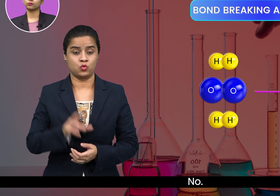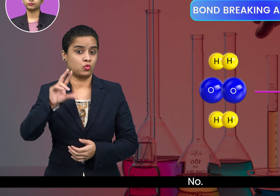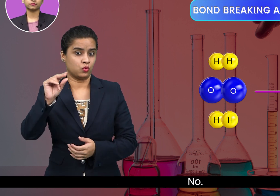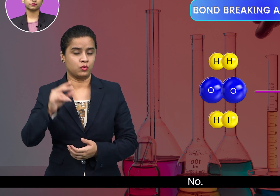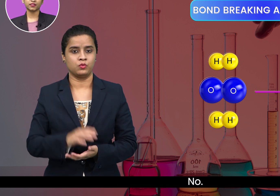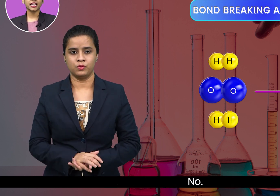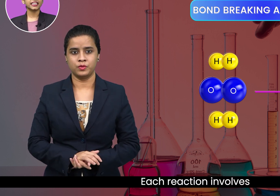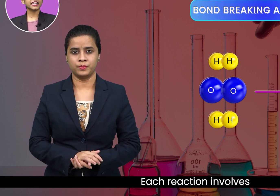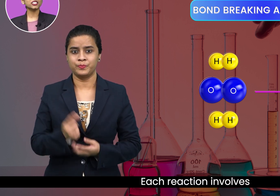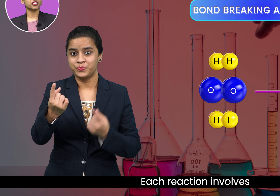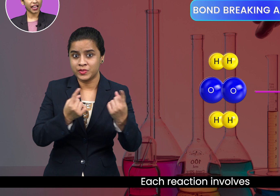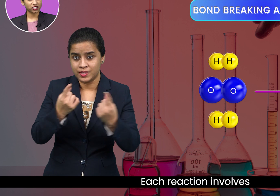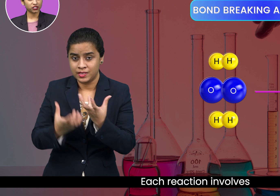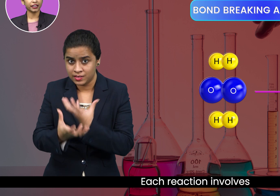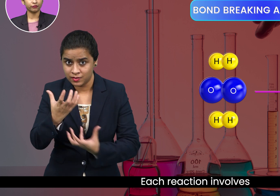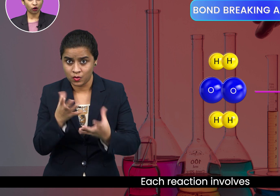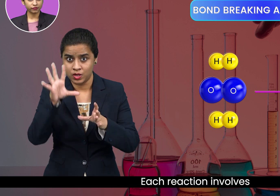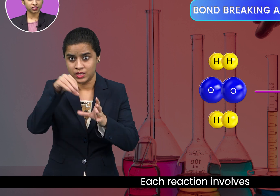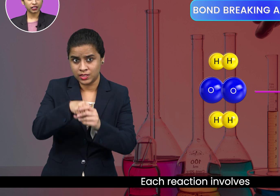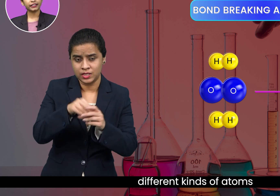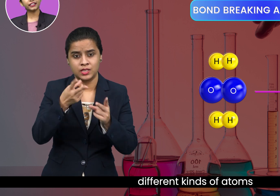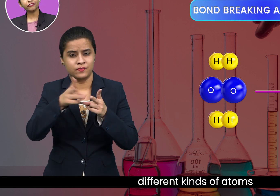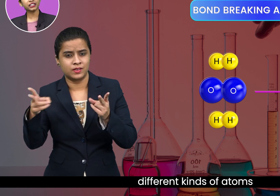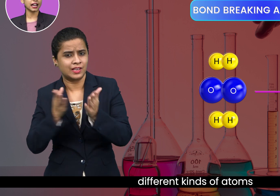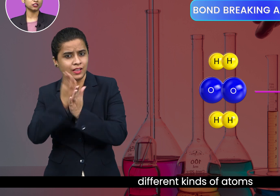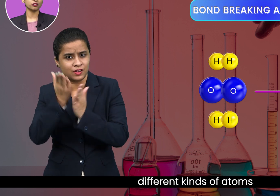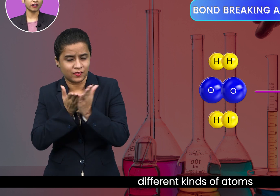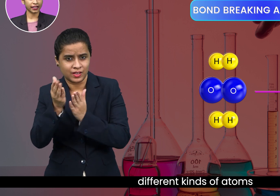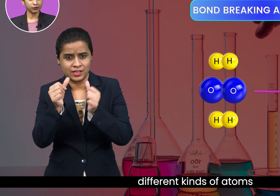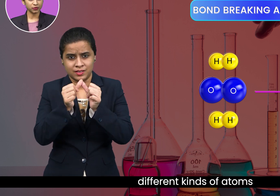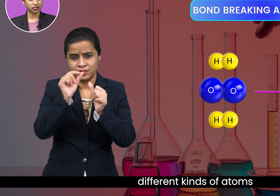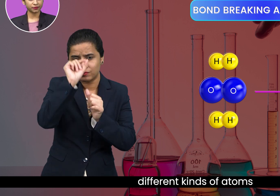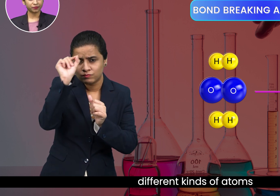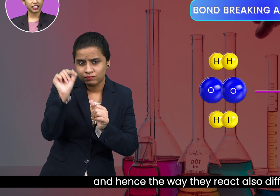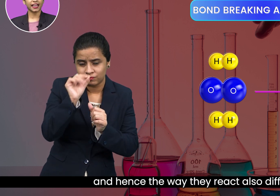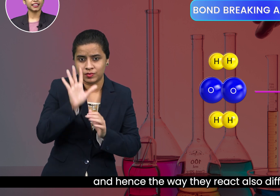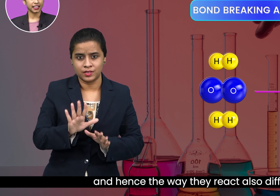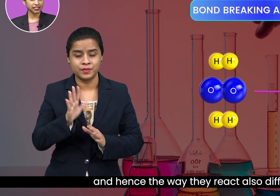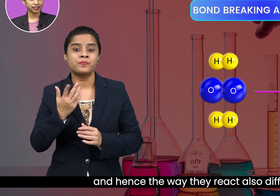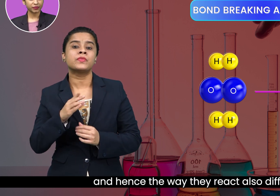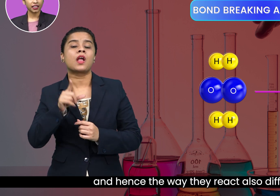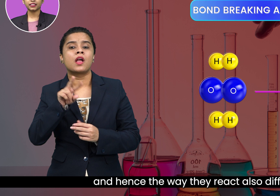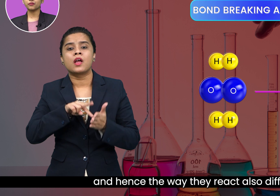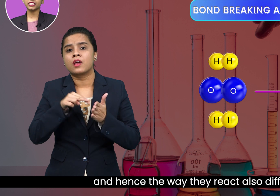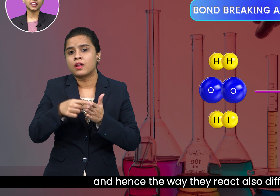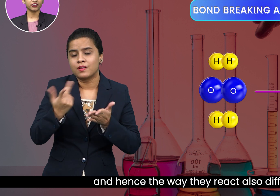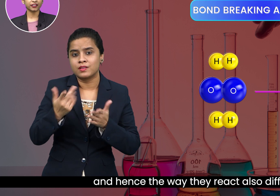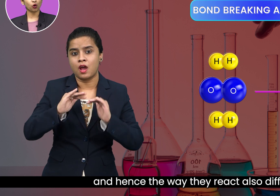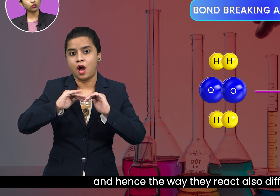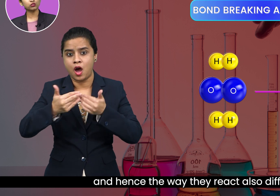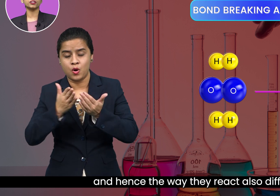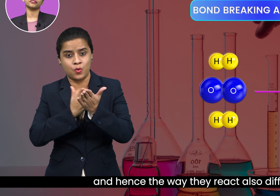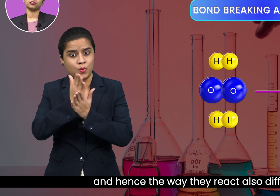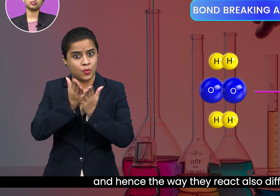No. Each reaction involves different kinds of atoms and hence the way they